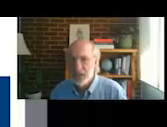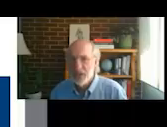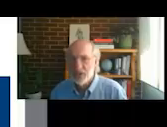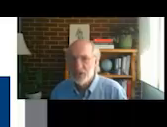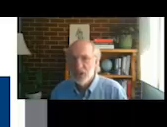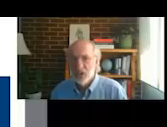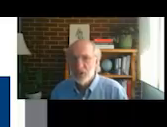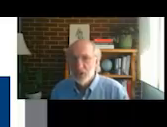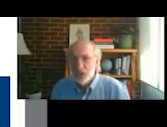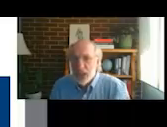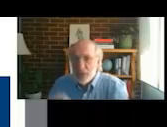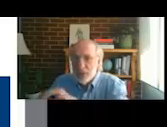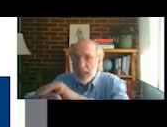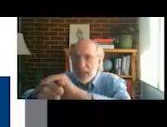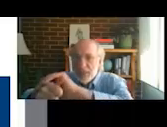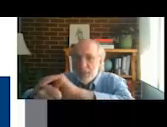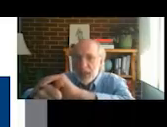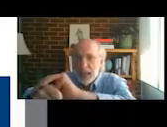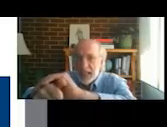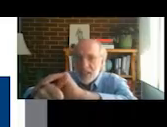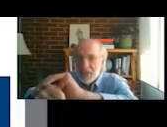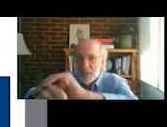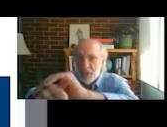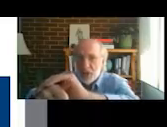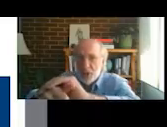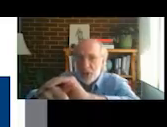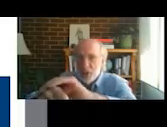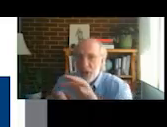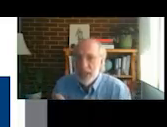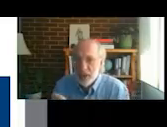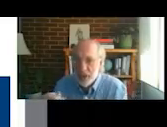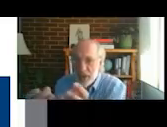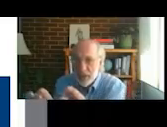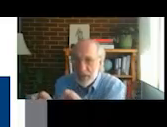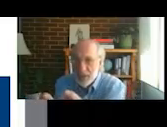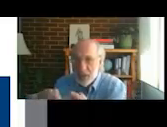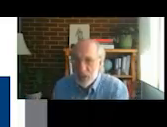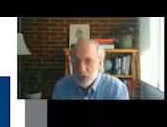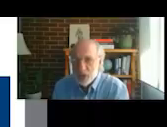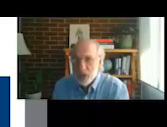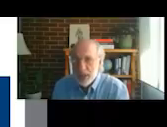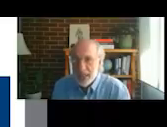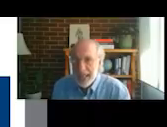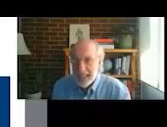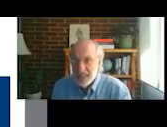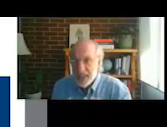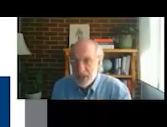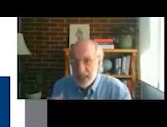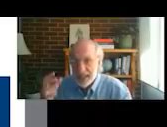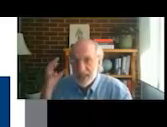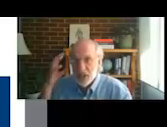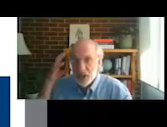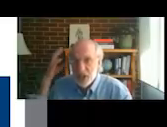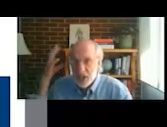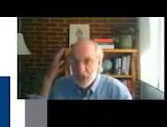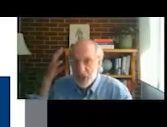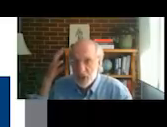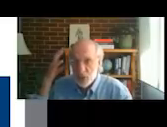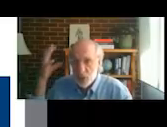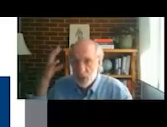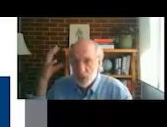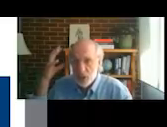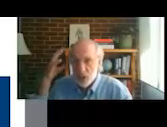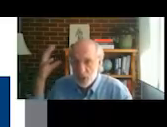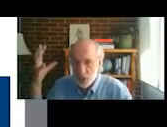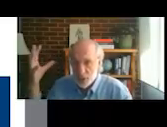it's being used. So the child may come up and ask for the turtle, and you give them the turtle, and as they are getting it, they're hearing